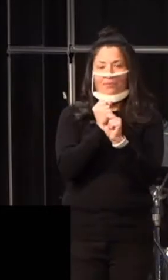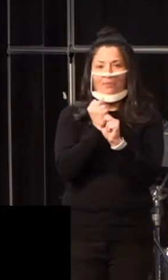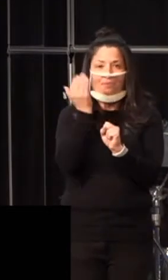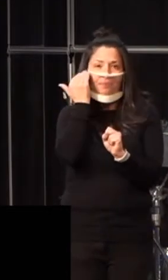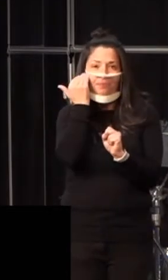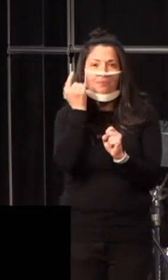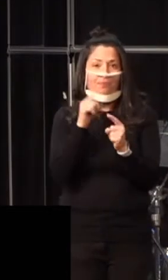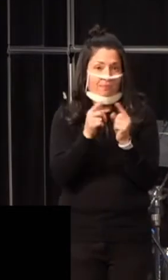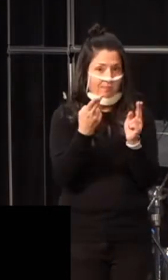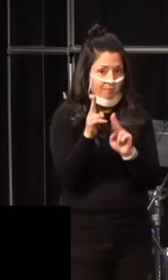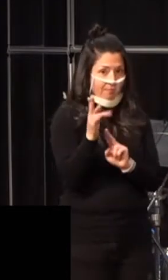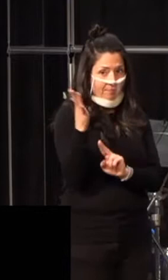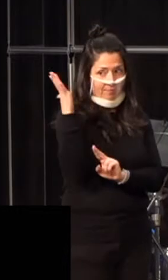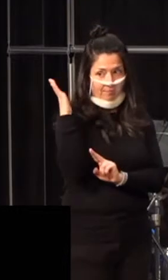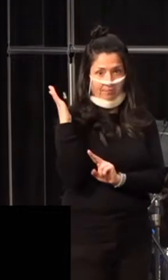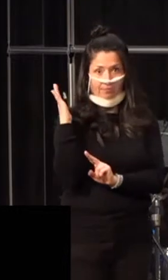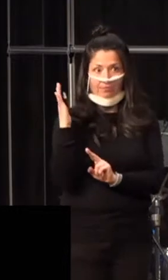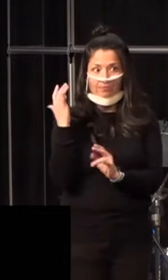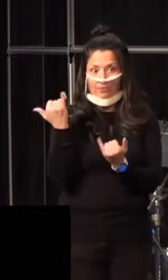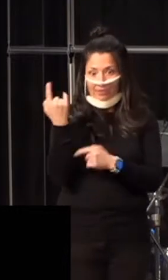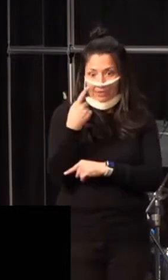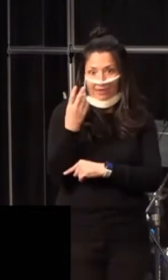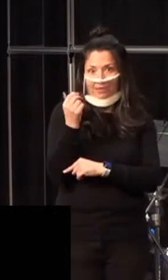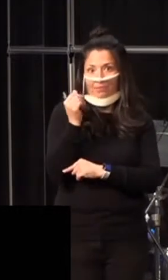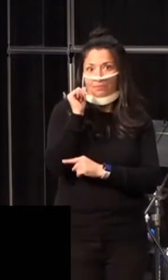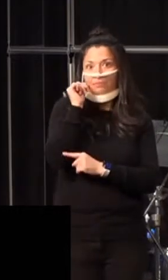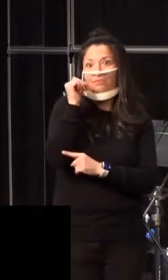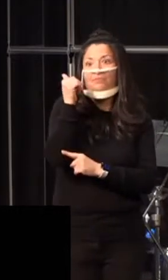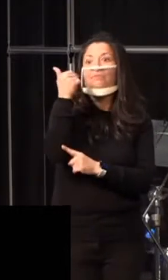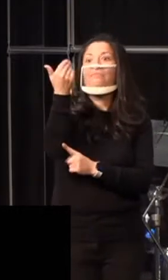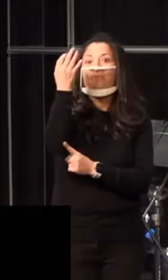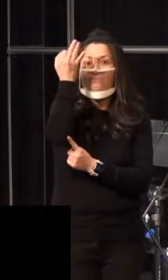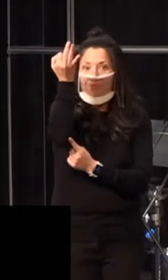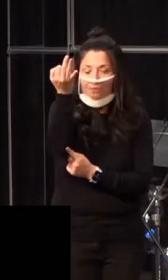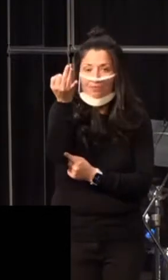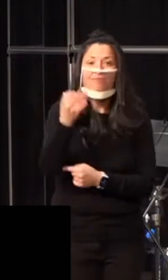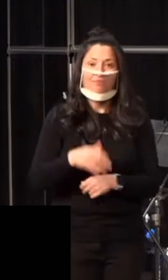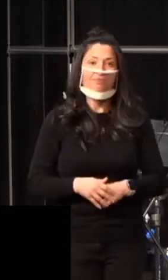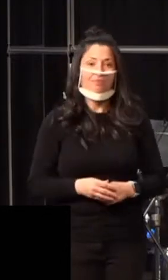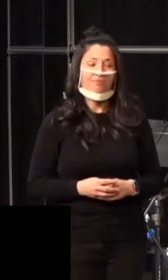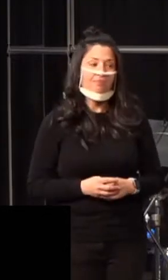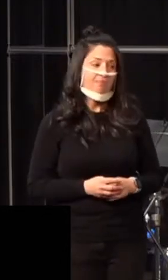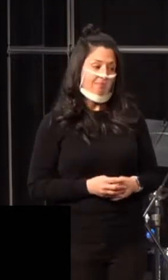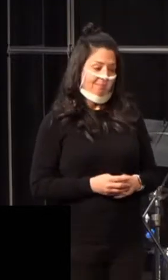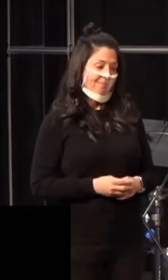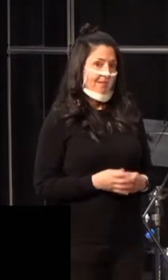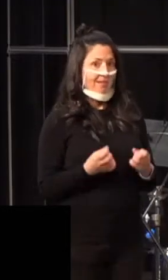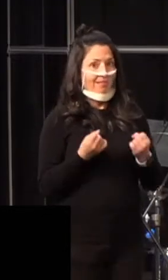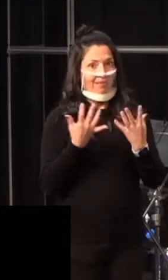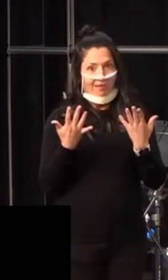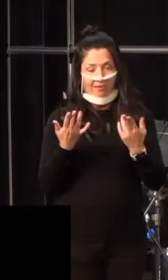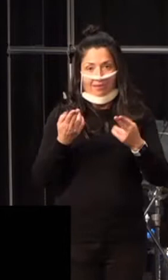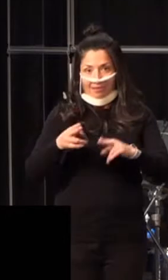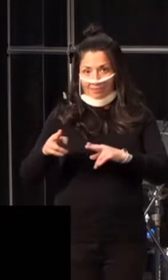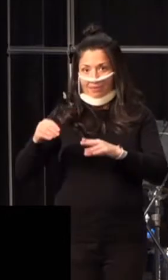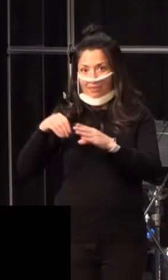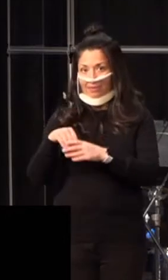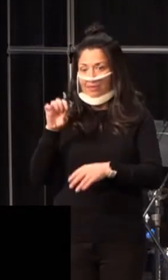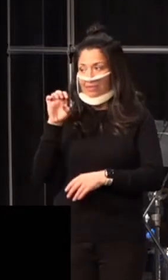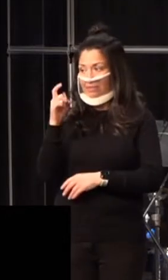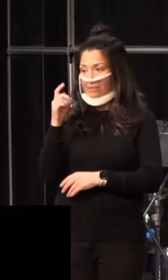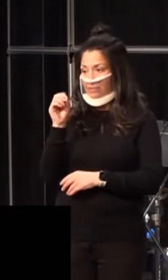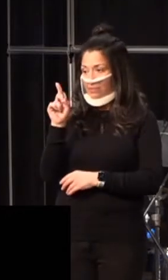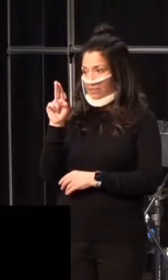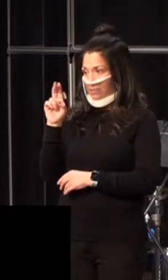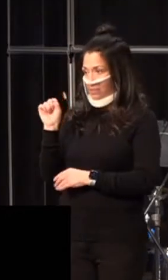We're in 4 today and where we're going. So hopefully that would be helpful for you. It was for me. A lot going on in the Exodus story.